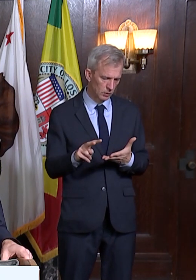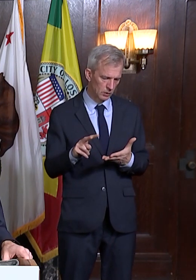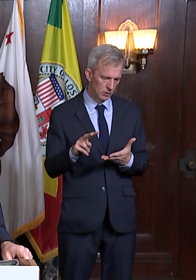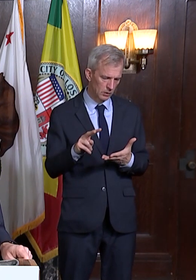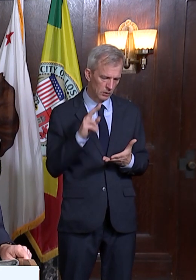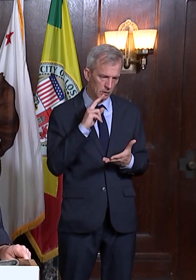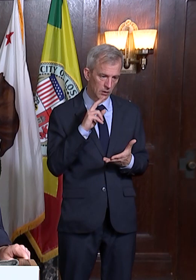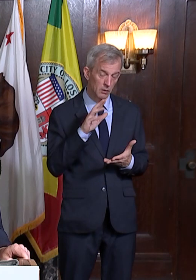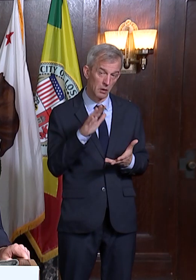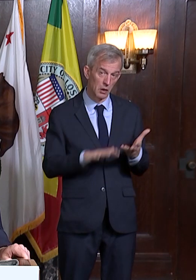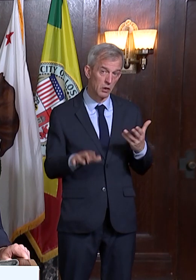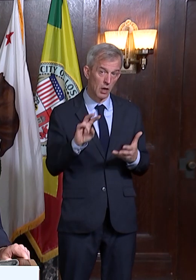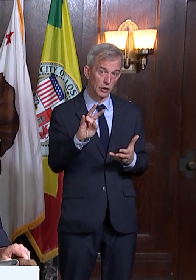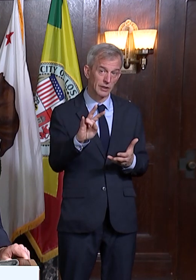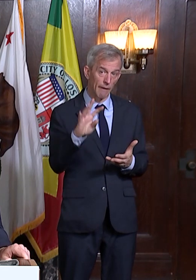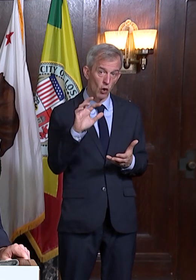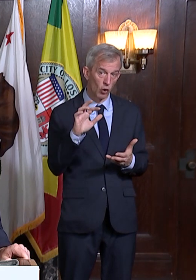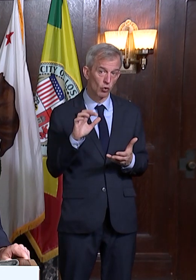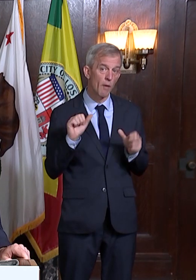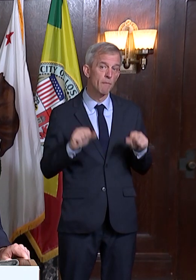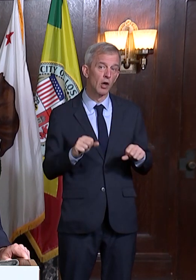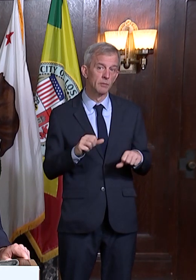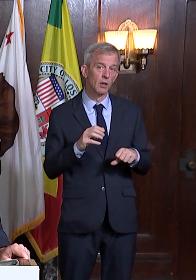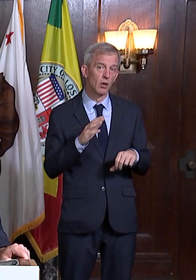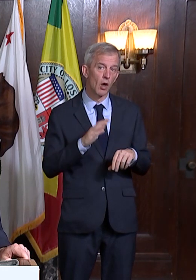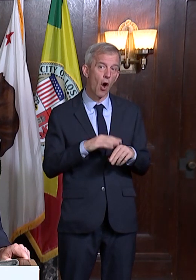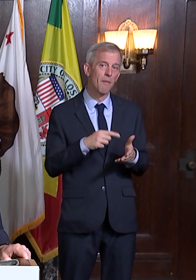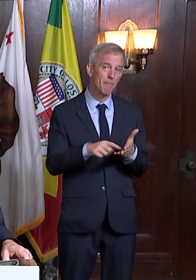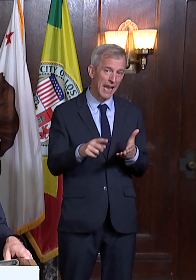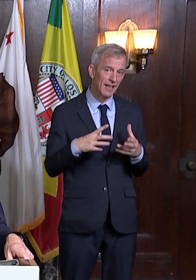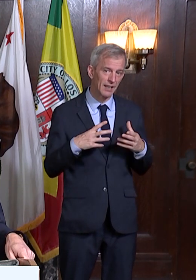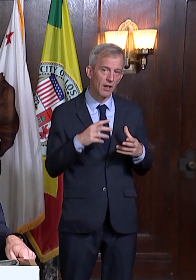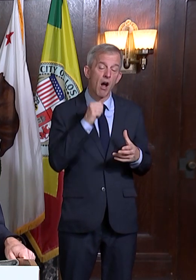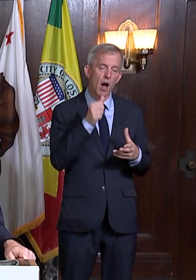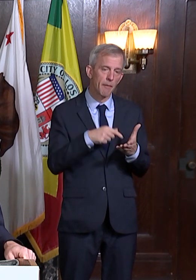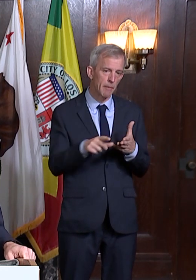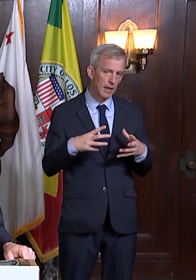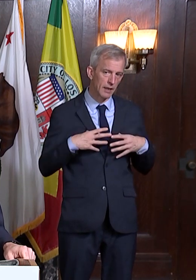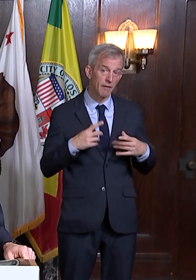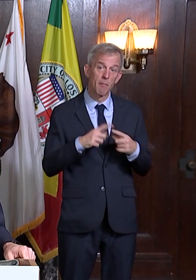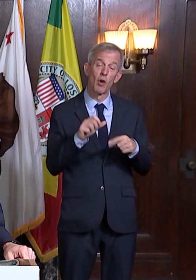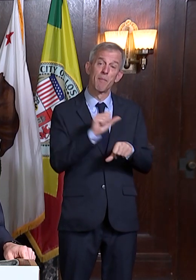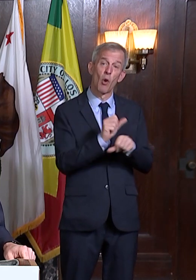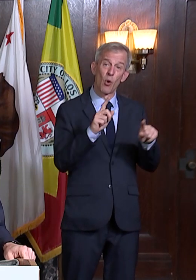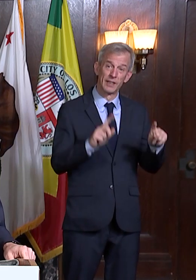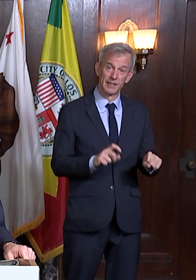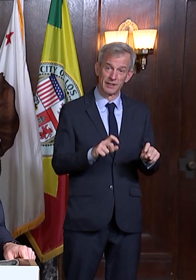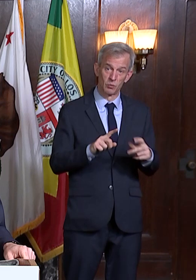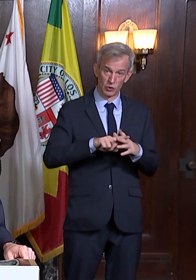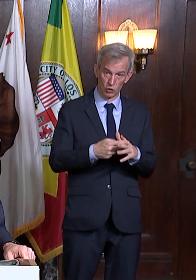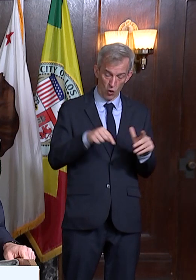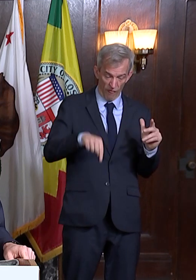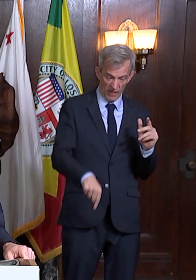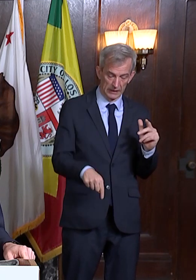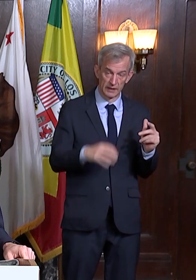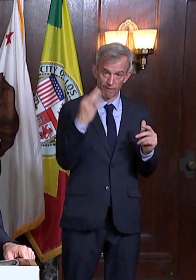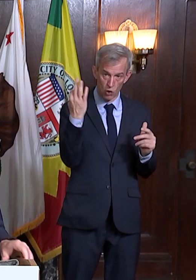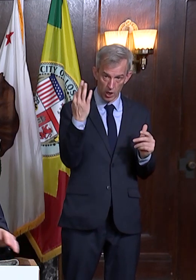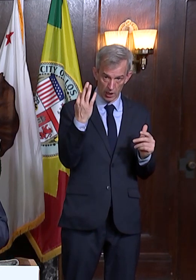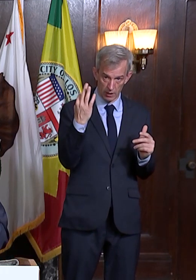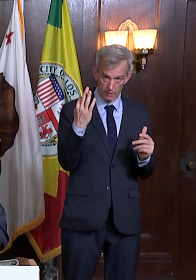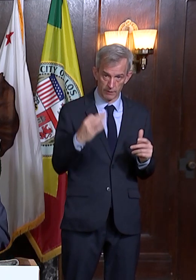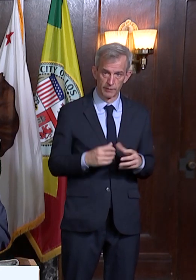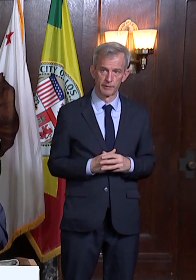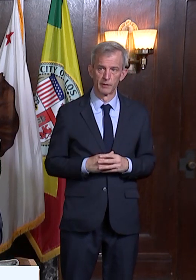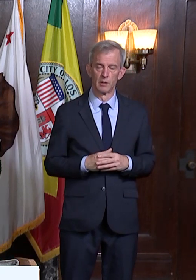are also vulnerable to be on paid leave. But in terms of the testing, we are planning to start employee testing this Friday. As you can appreciate,